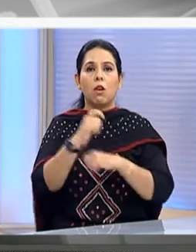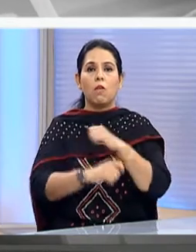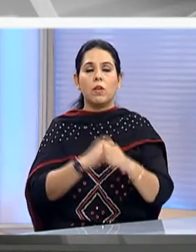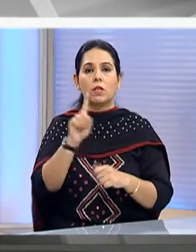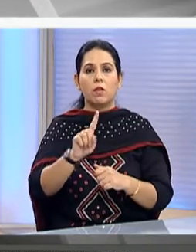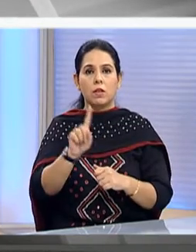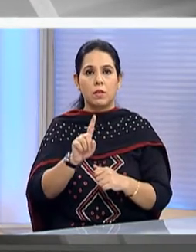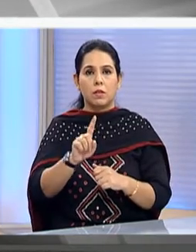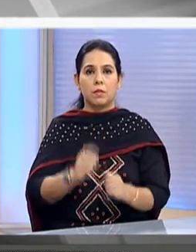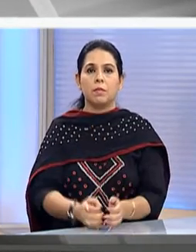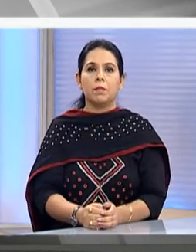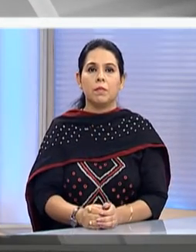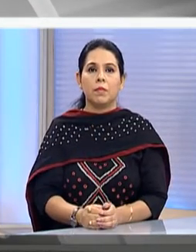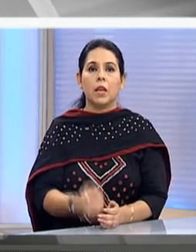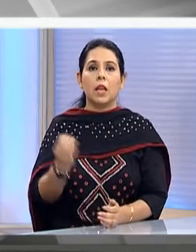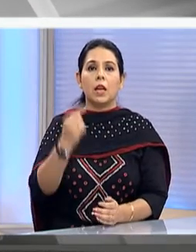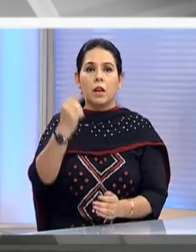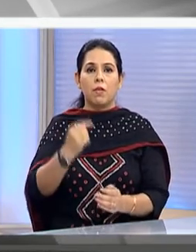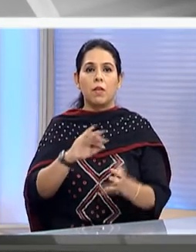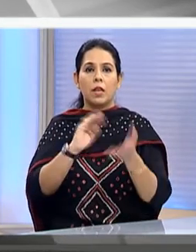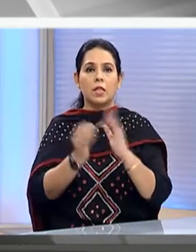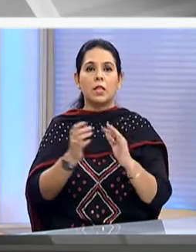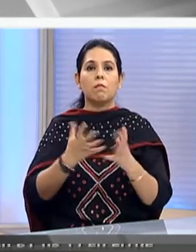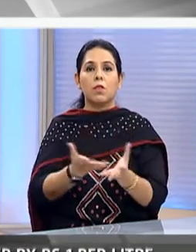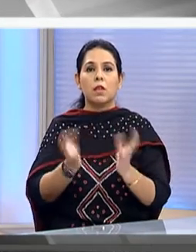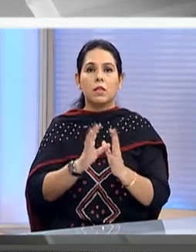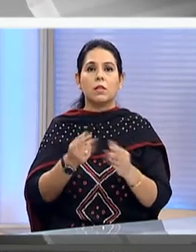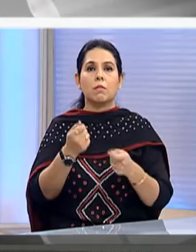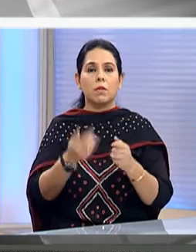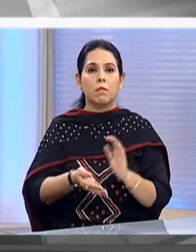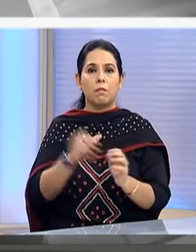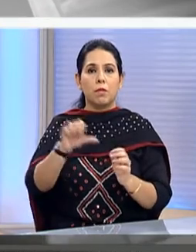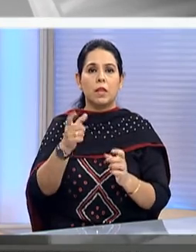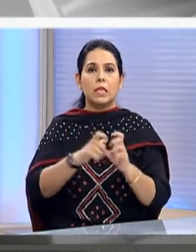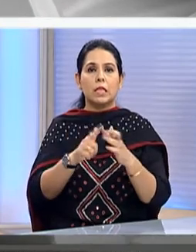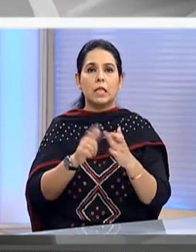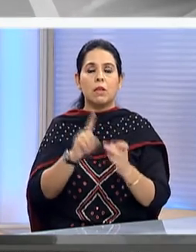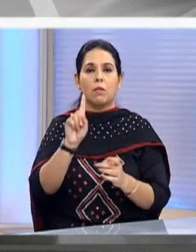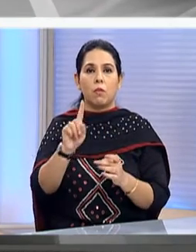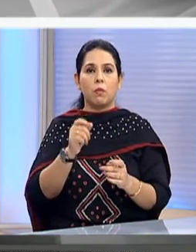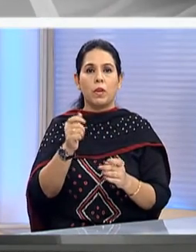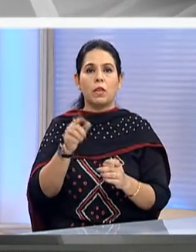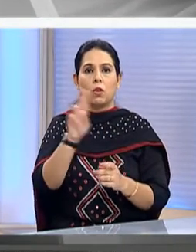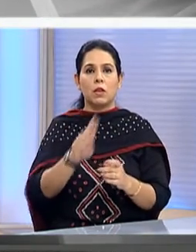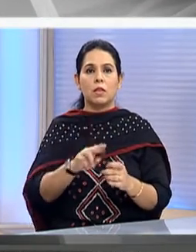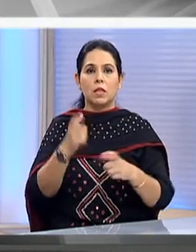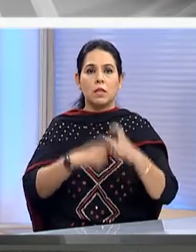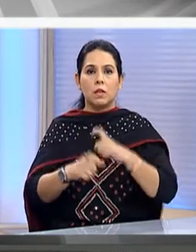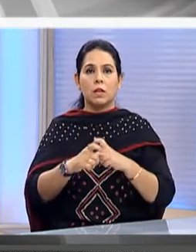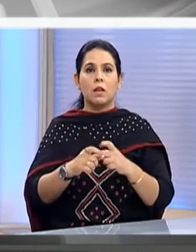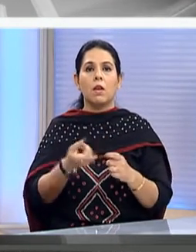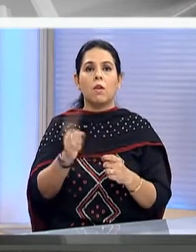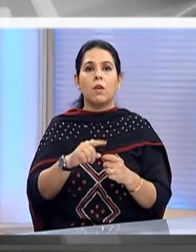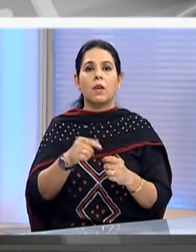on the 1st of August. The current level of international product prices of petrol and diesel and the rupee dollar exchange